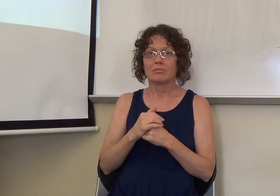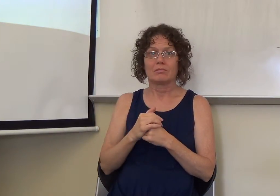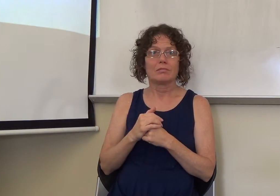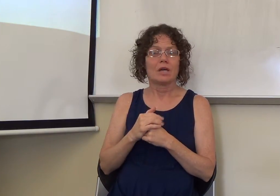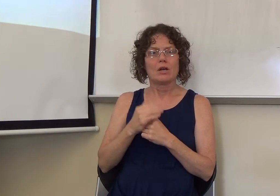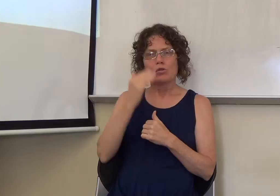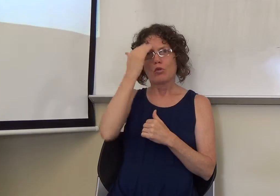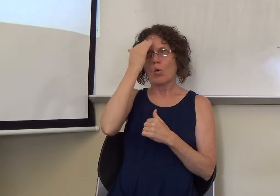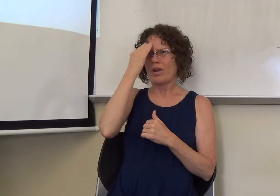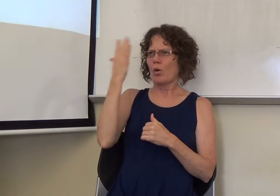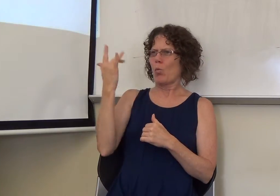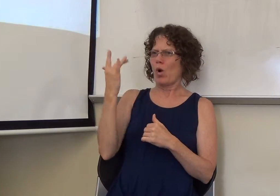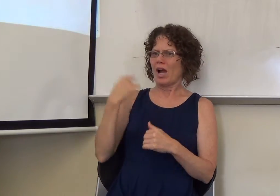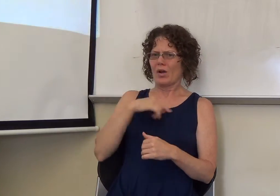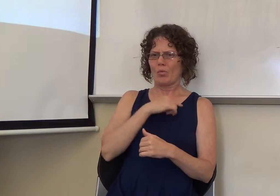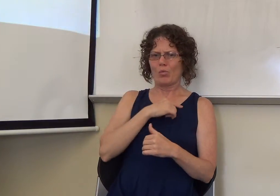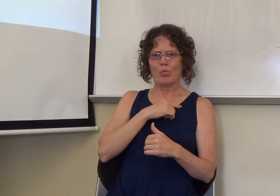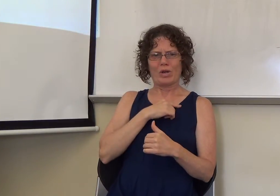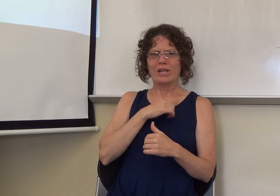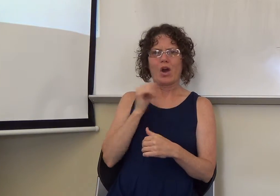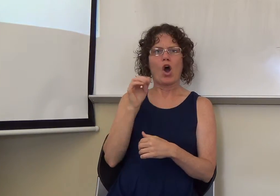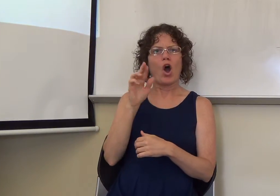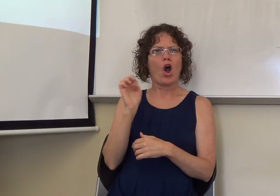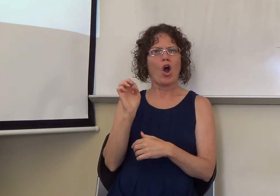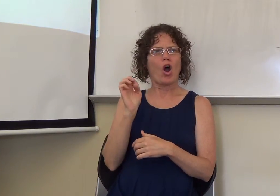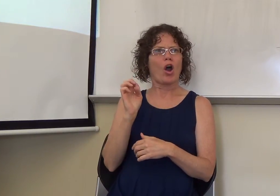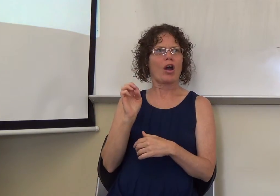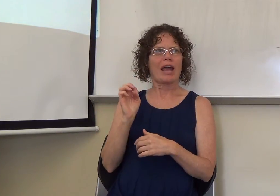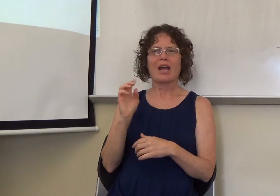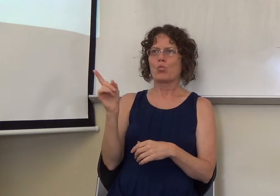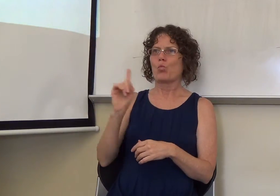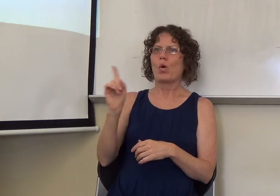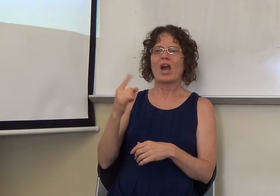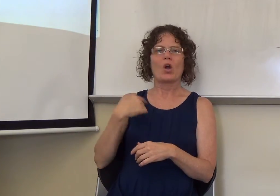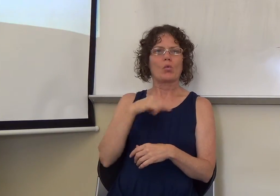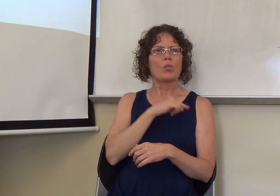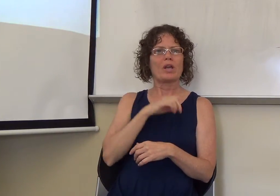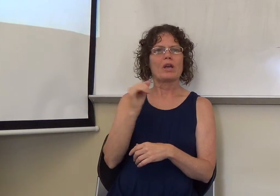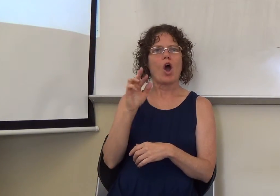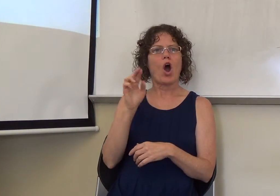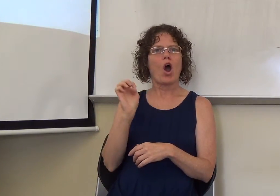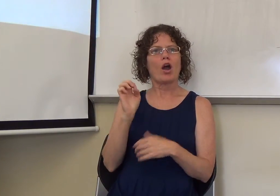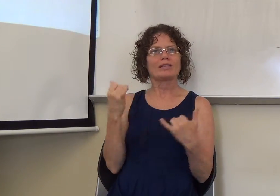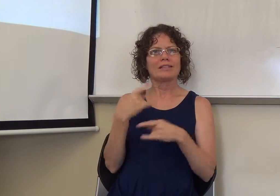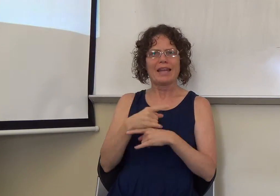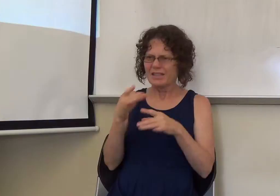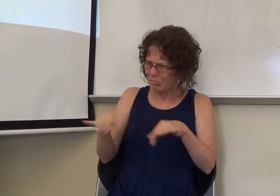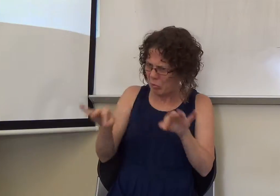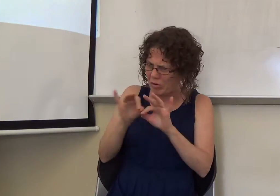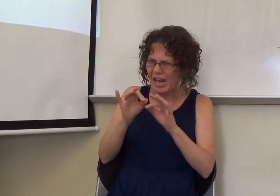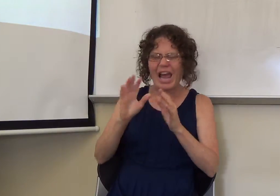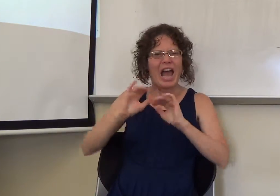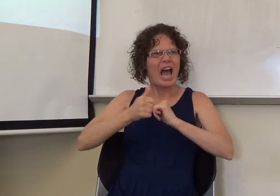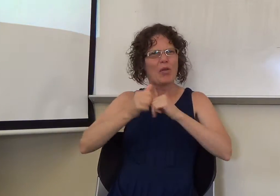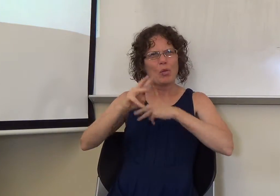are where we are today is important. Knowing how the world got to where it